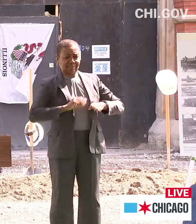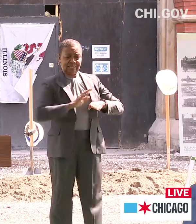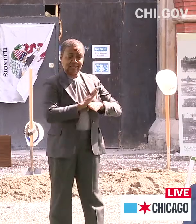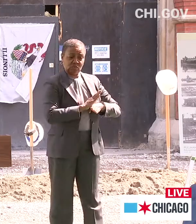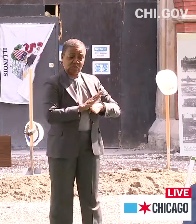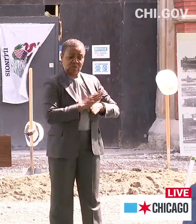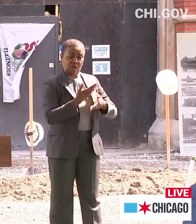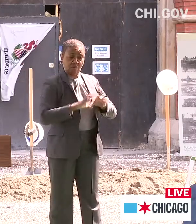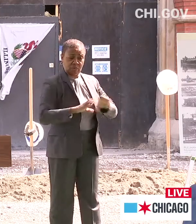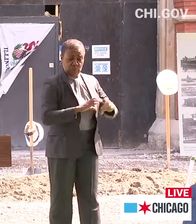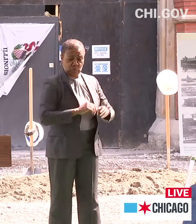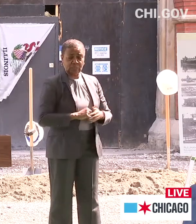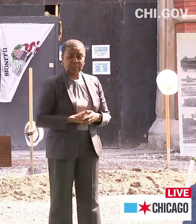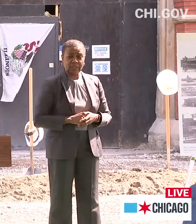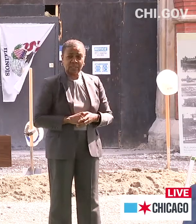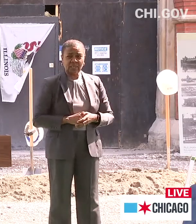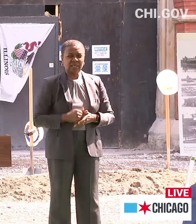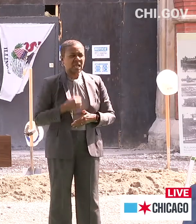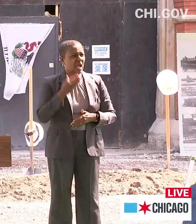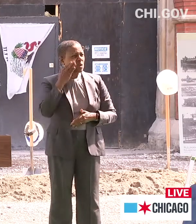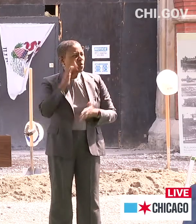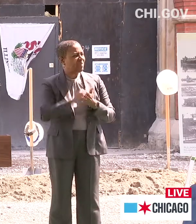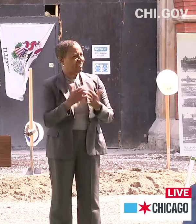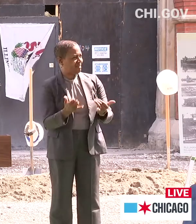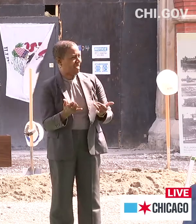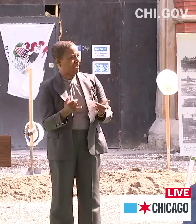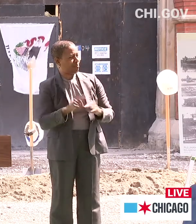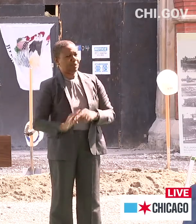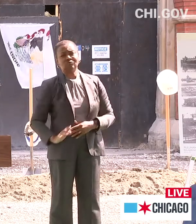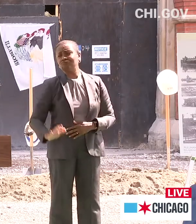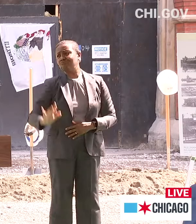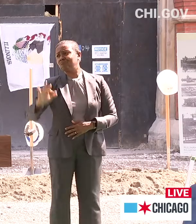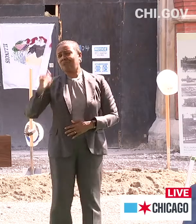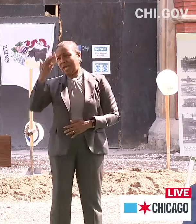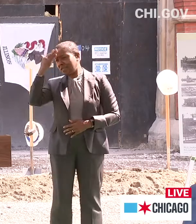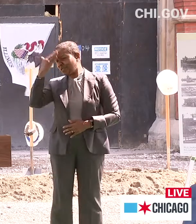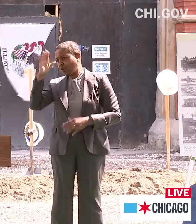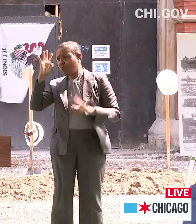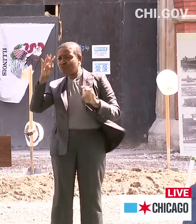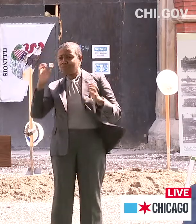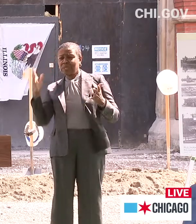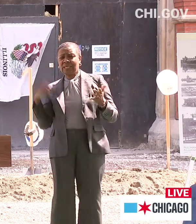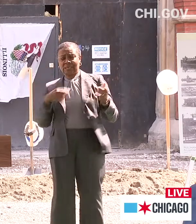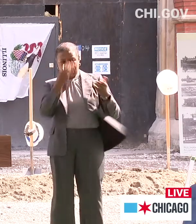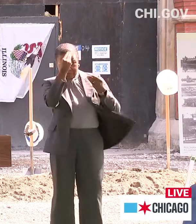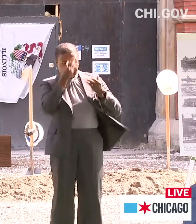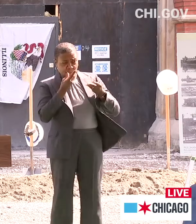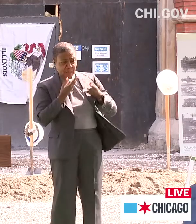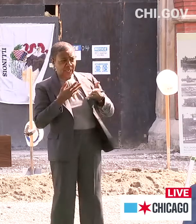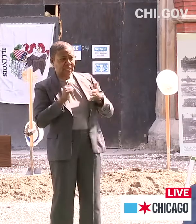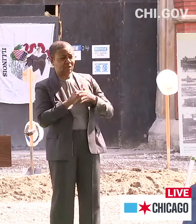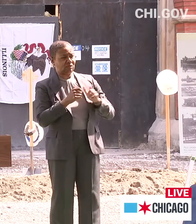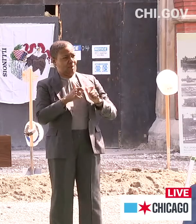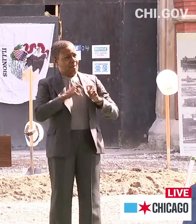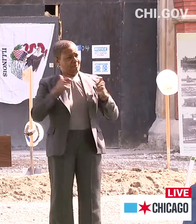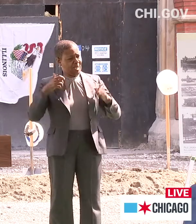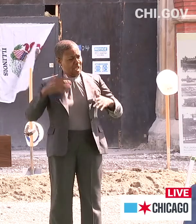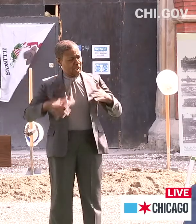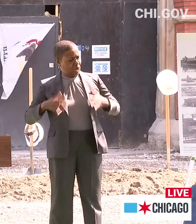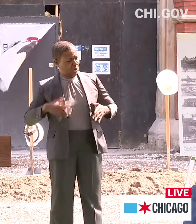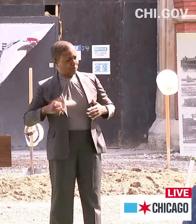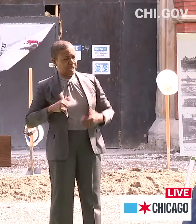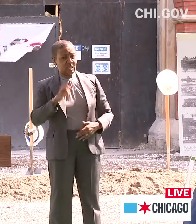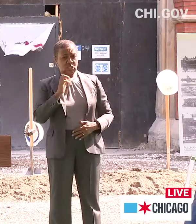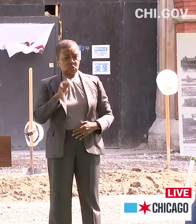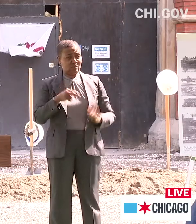was doing. And I know that now, but I didn't know it then, because he would always point out to me on those bib overalls that he wore that